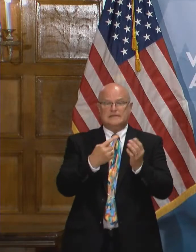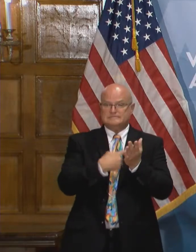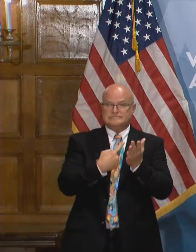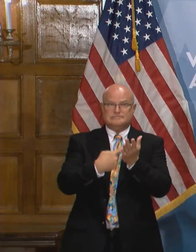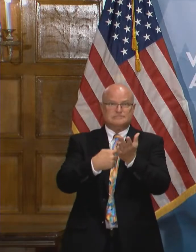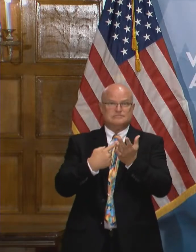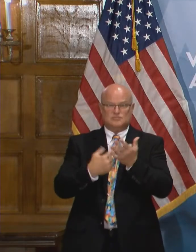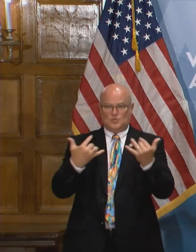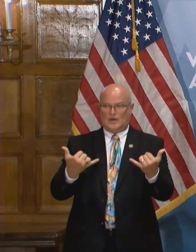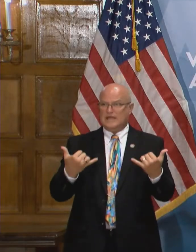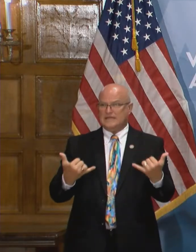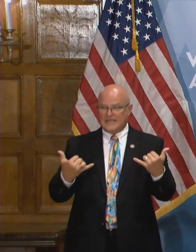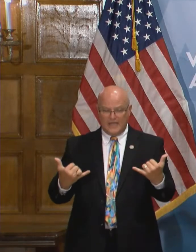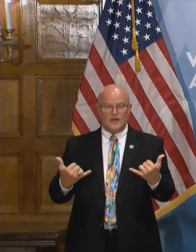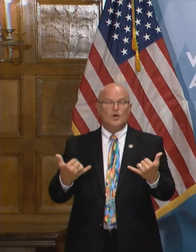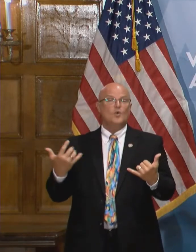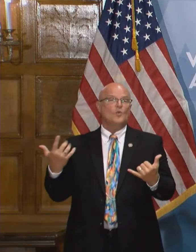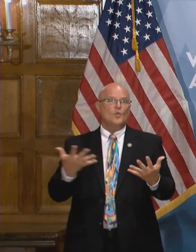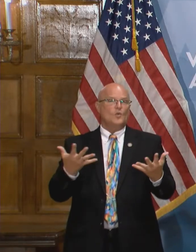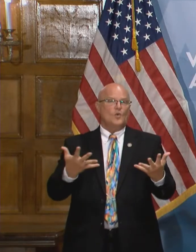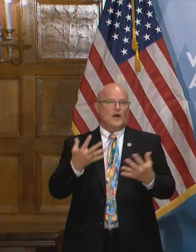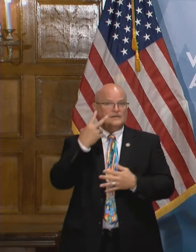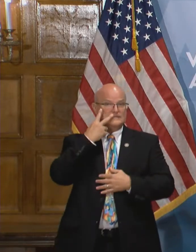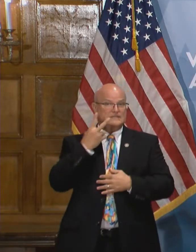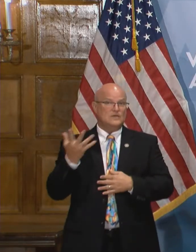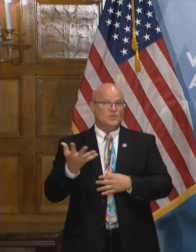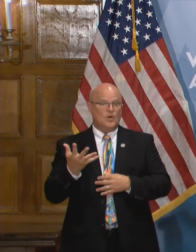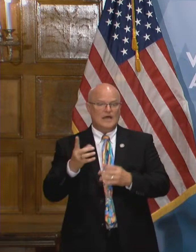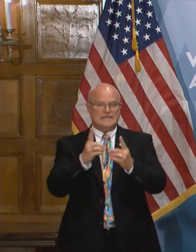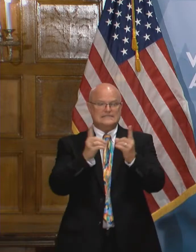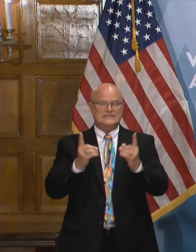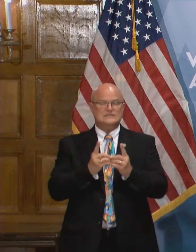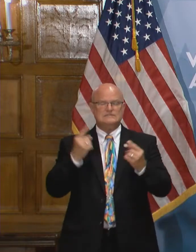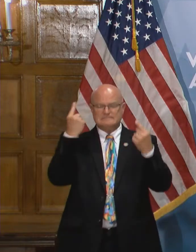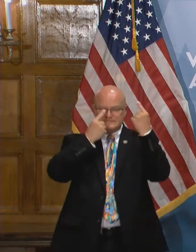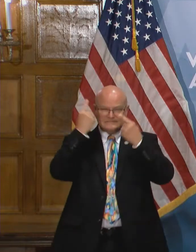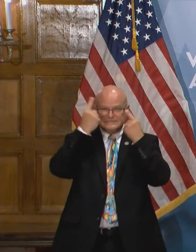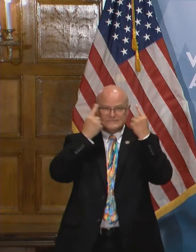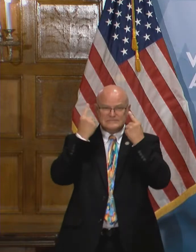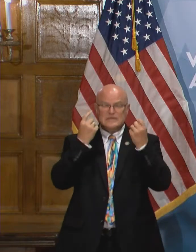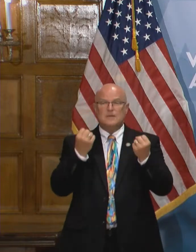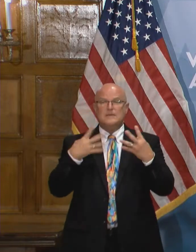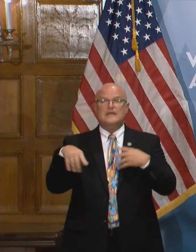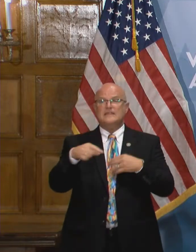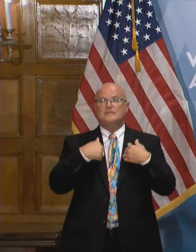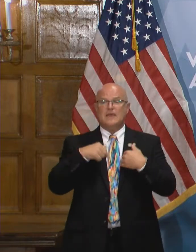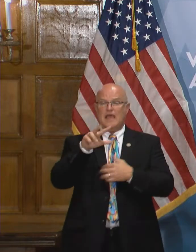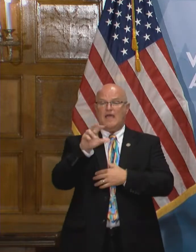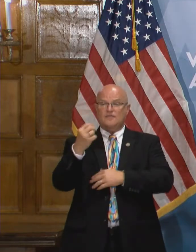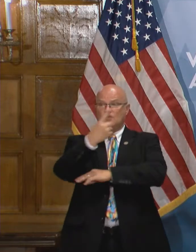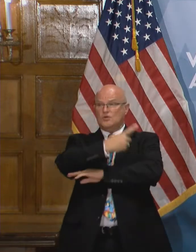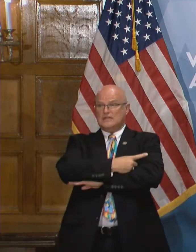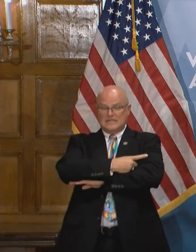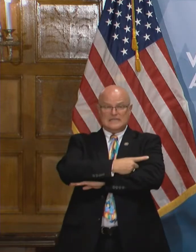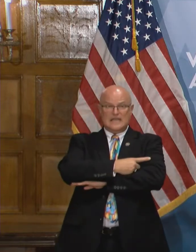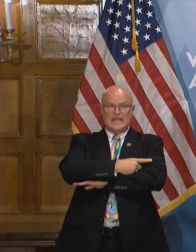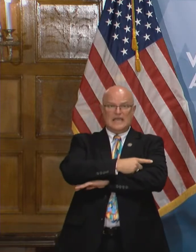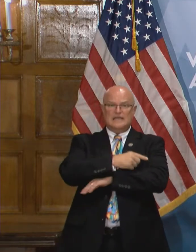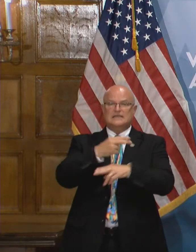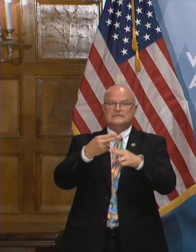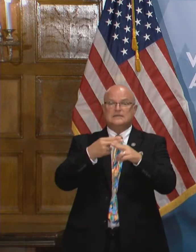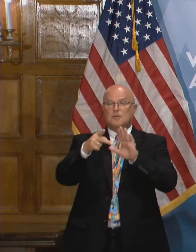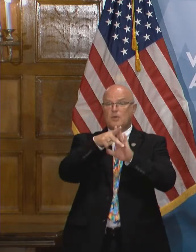almost daily right now. What we are seeing is that districts are reconsidering. Many of them had 30-day